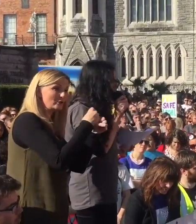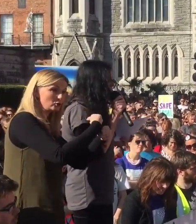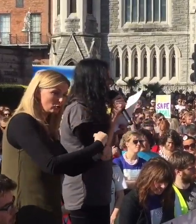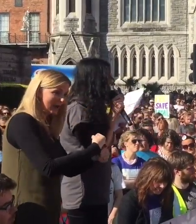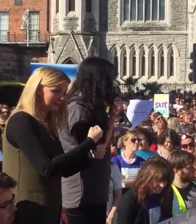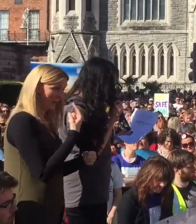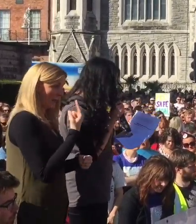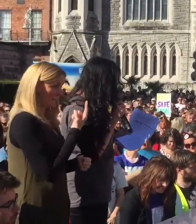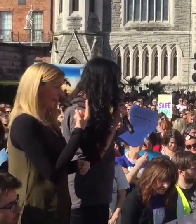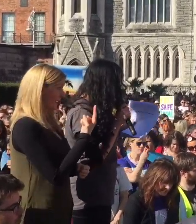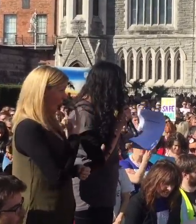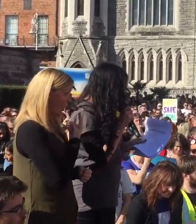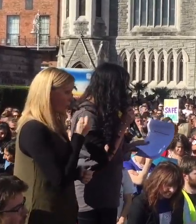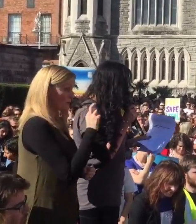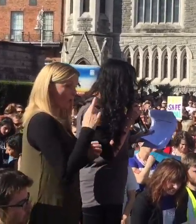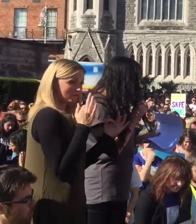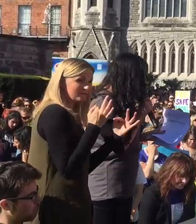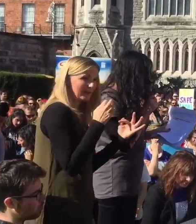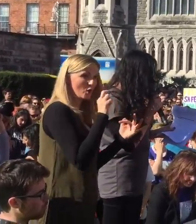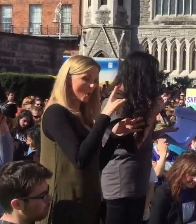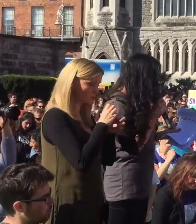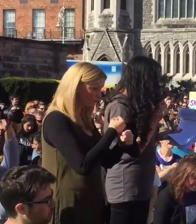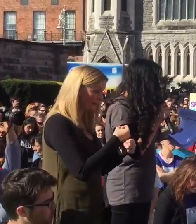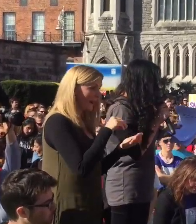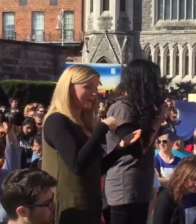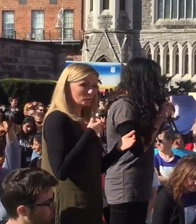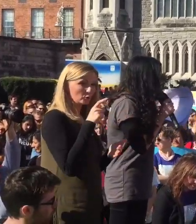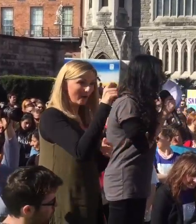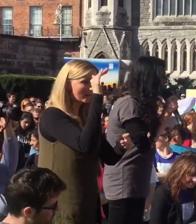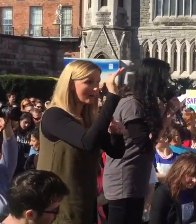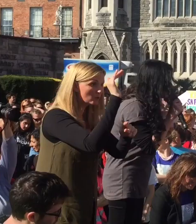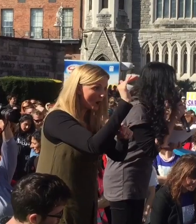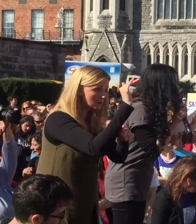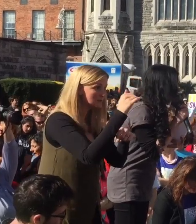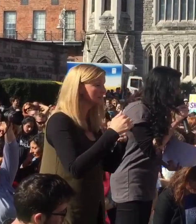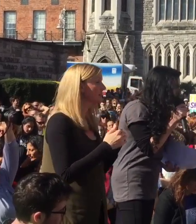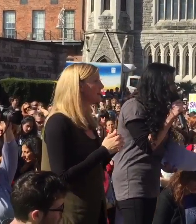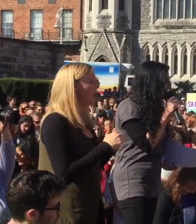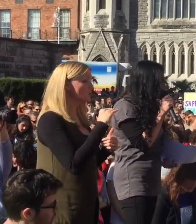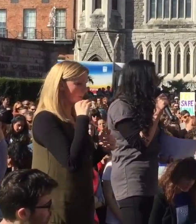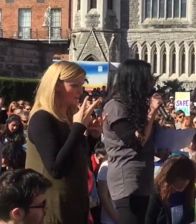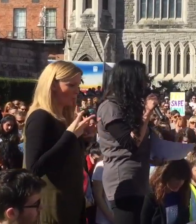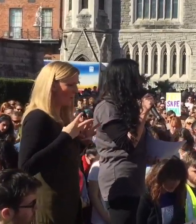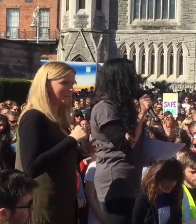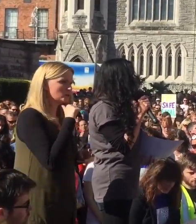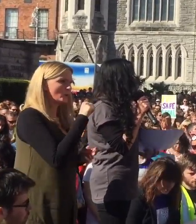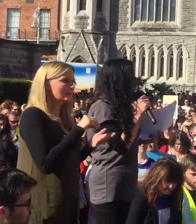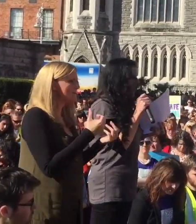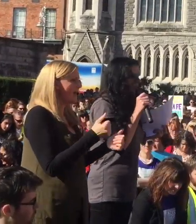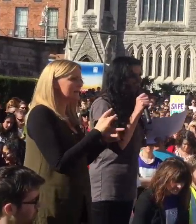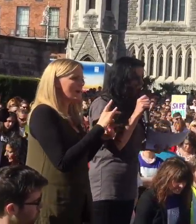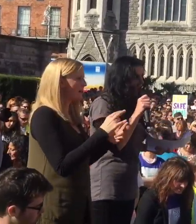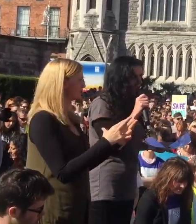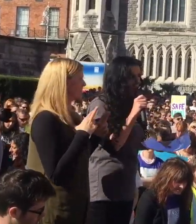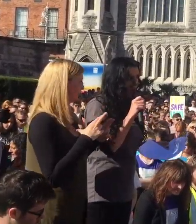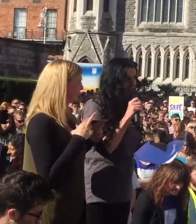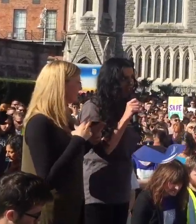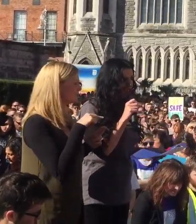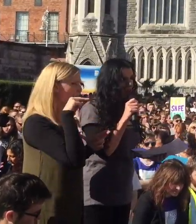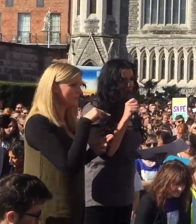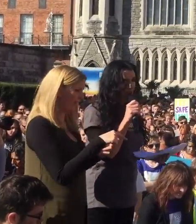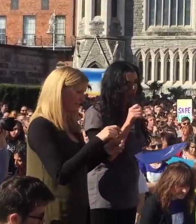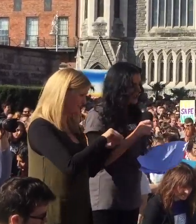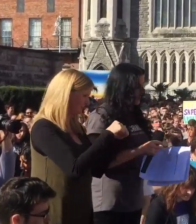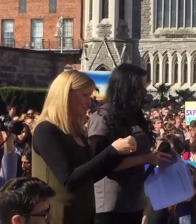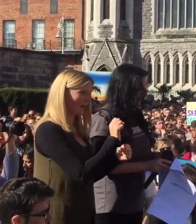being alone or in fear and distress travelling abroad denies women any semblance of dignity and is an affront to their